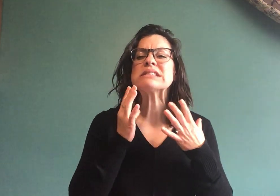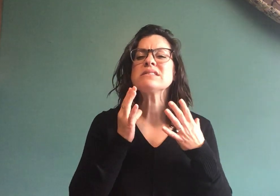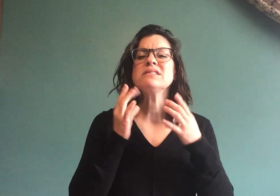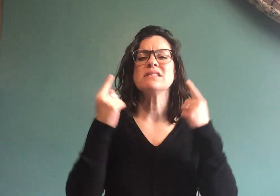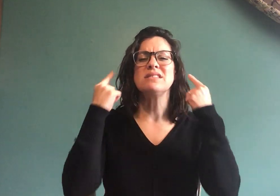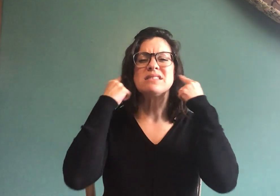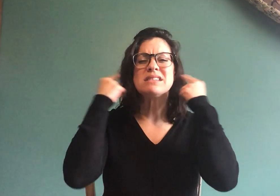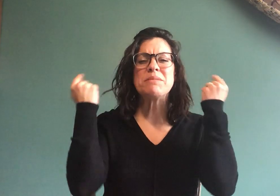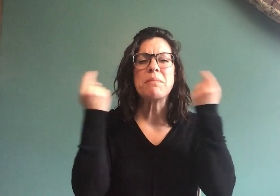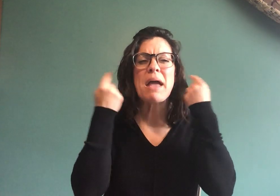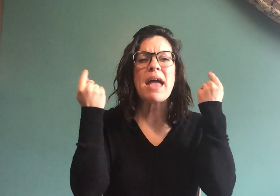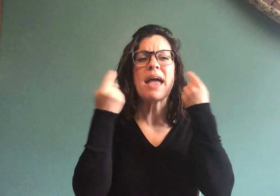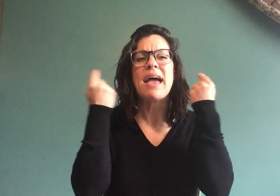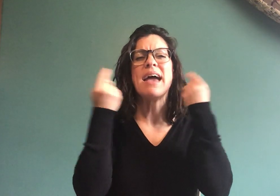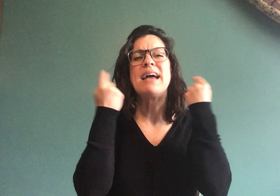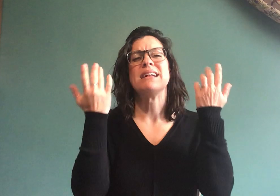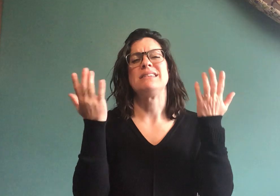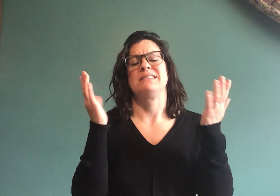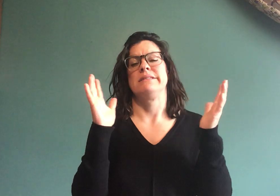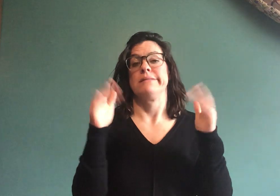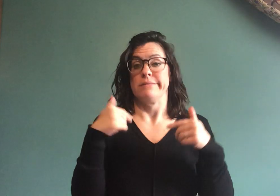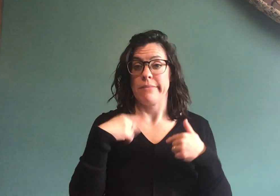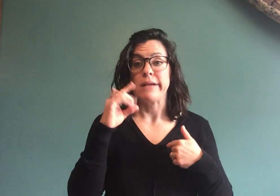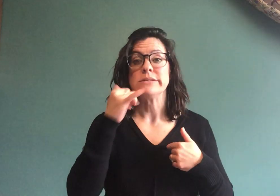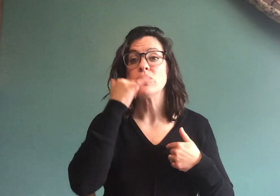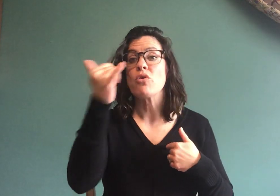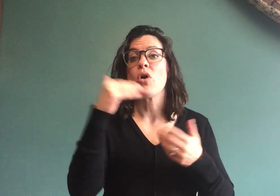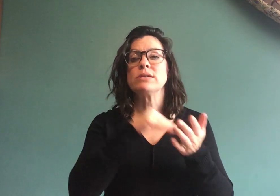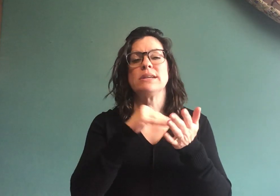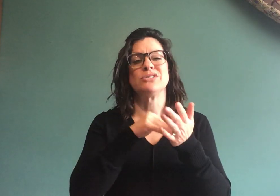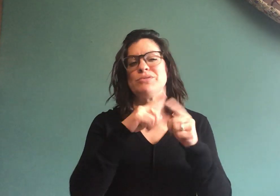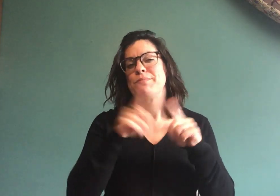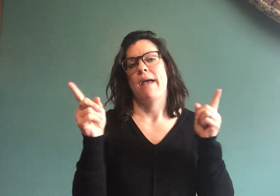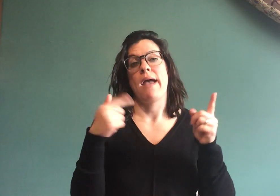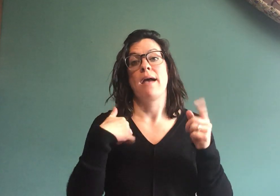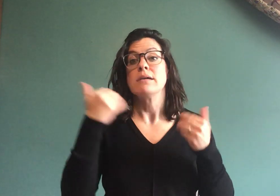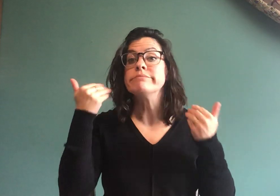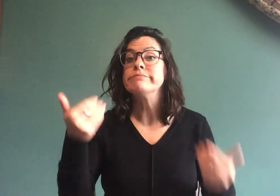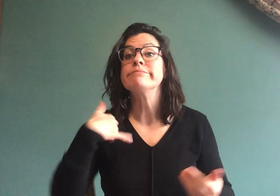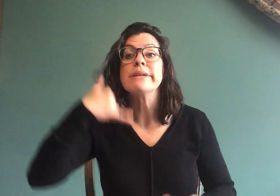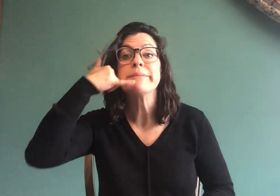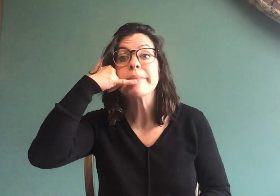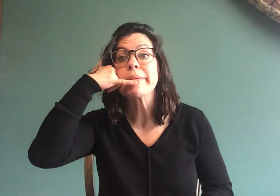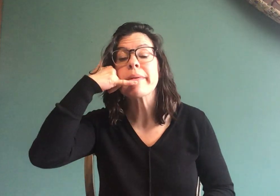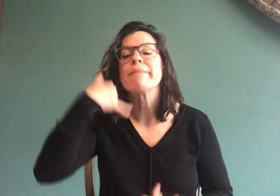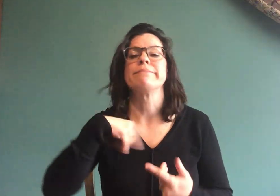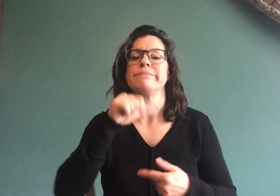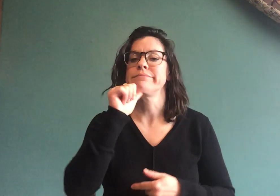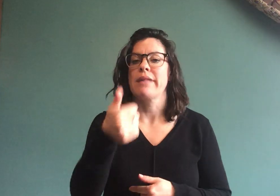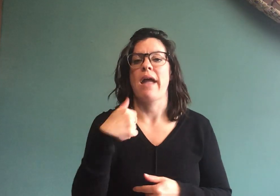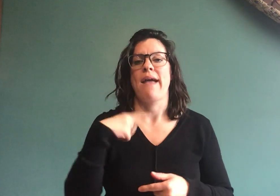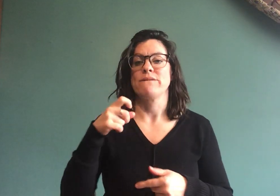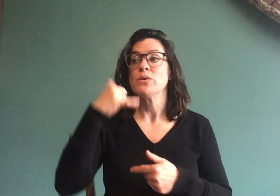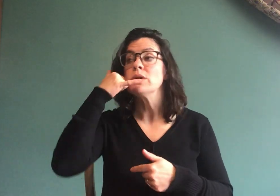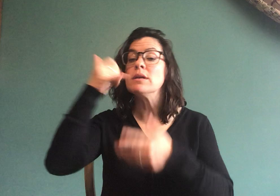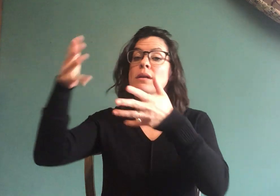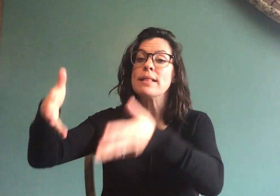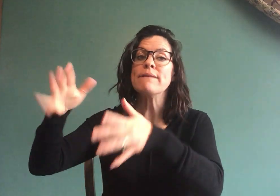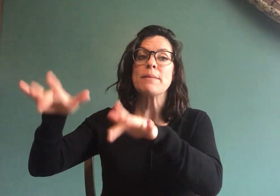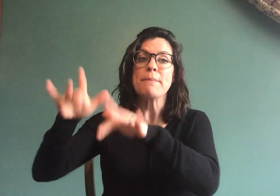doctor calls right now is they're calling back. So somewhere between 2:45 and 3 o'clock, I'm going to give